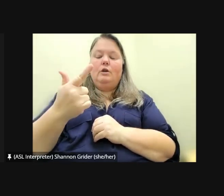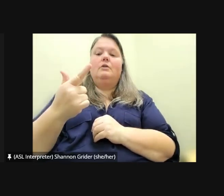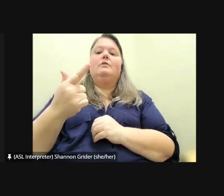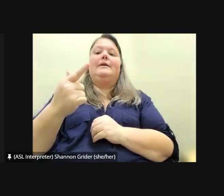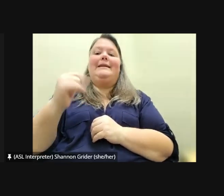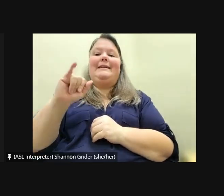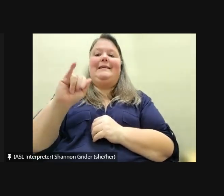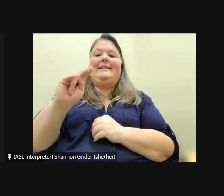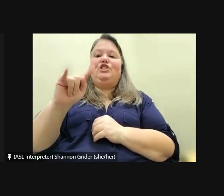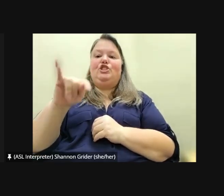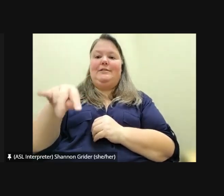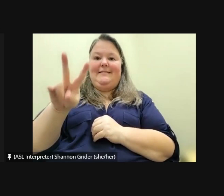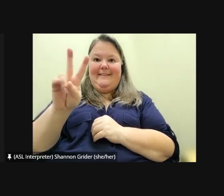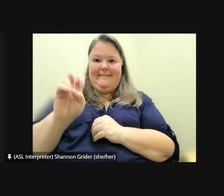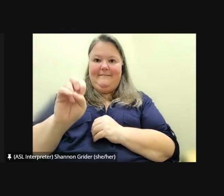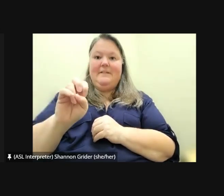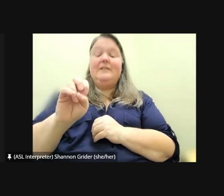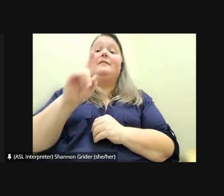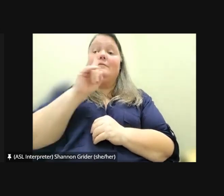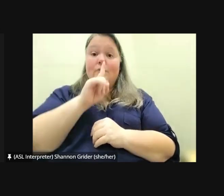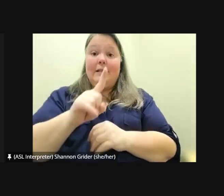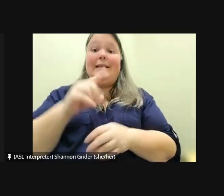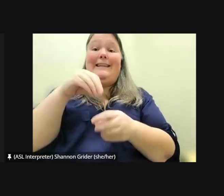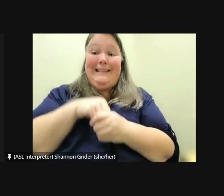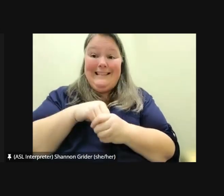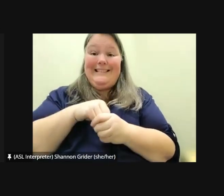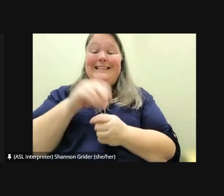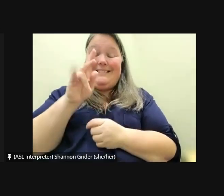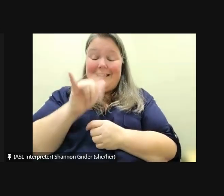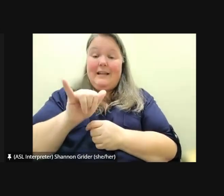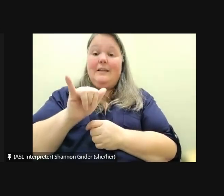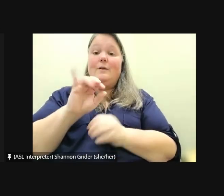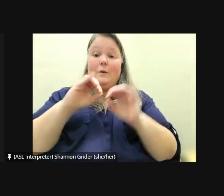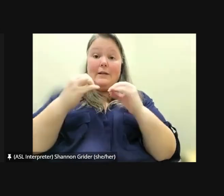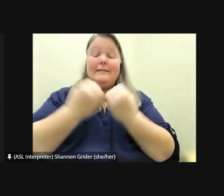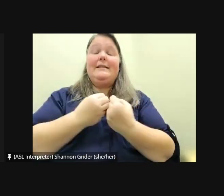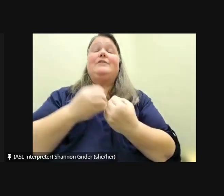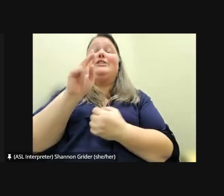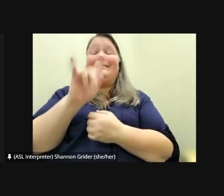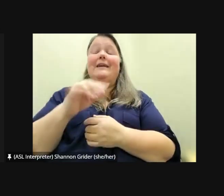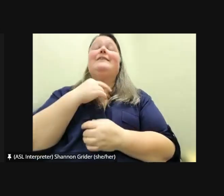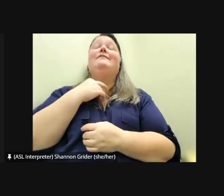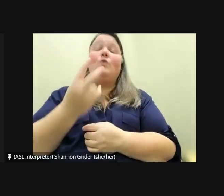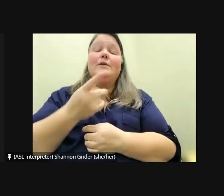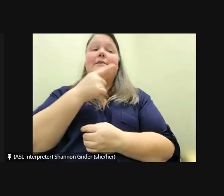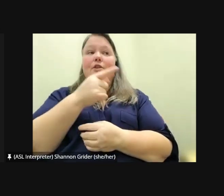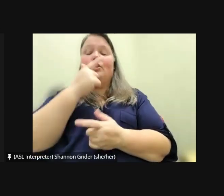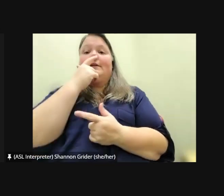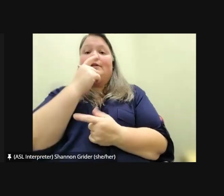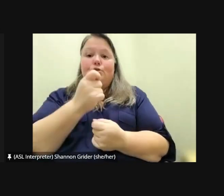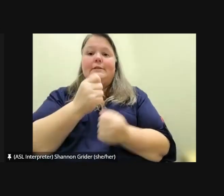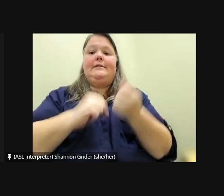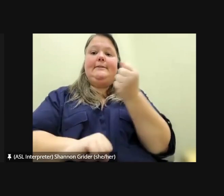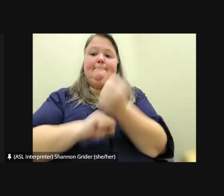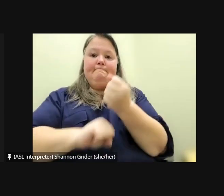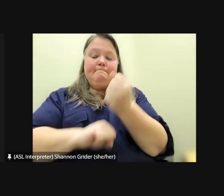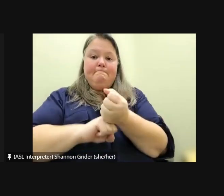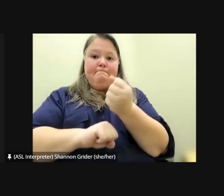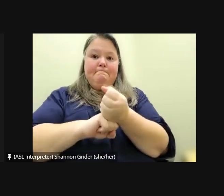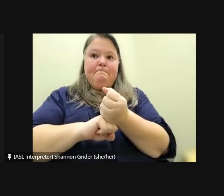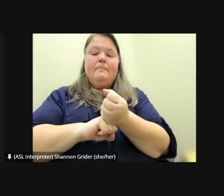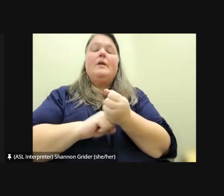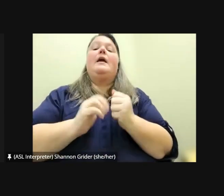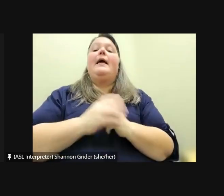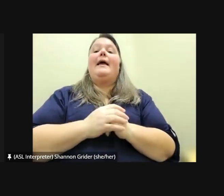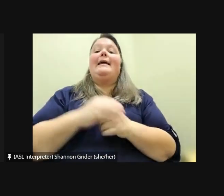actually directly in Kentucky organizations and voices in order to help tell the story about what's happening here in service of trying